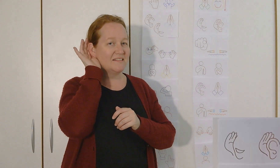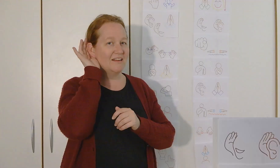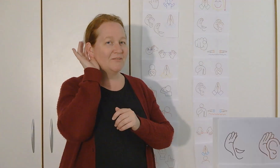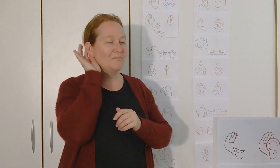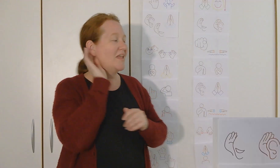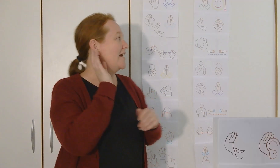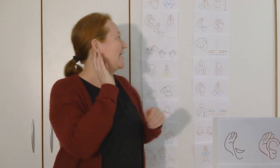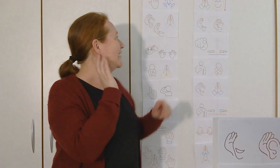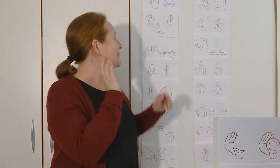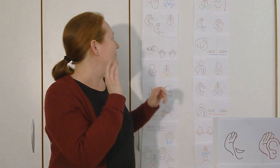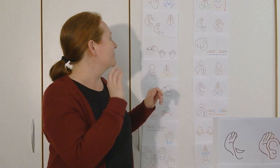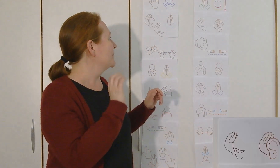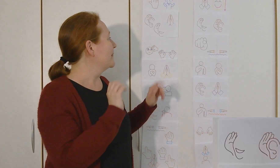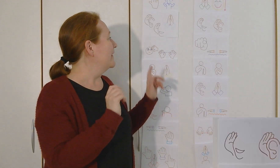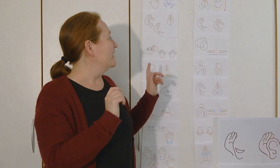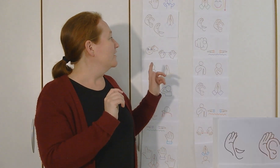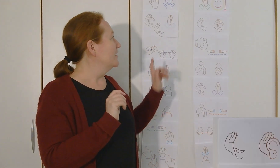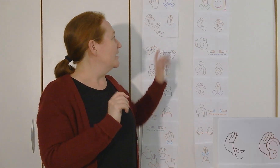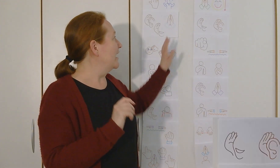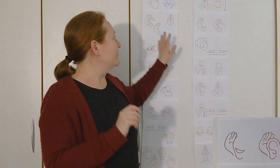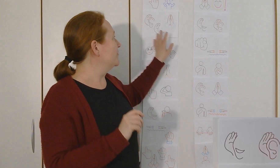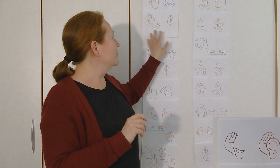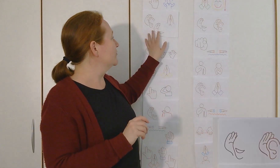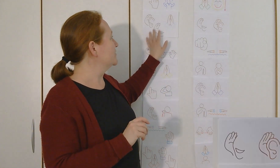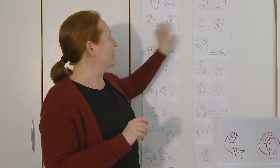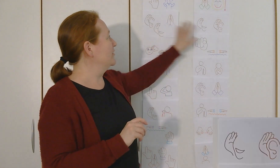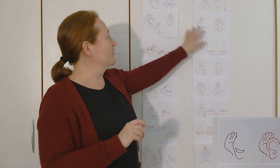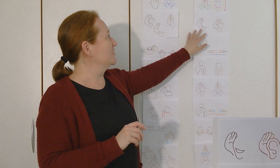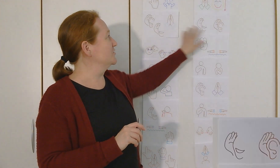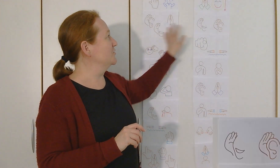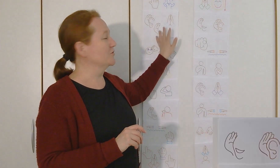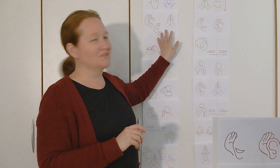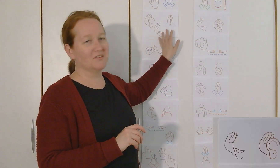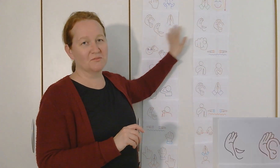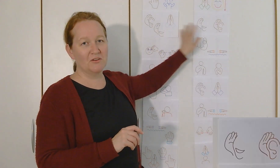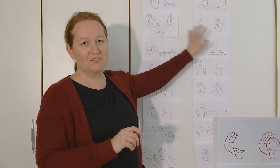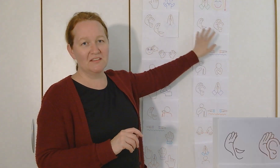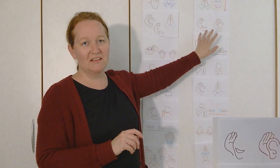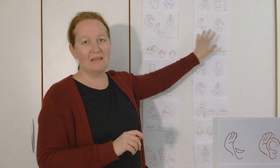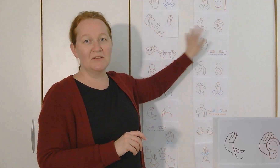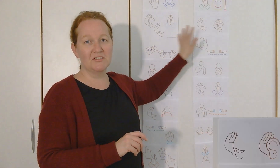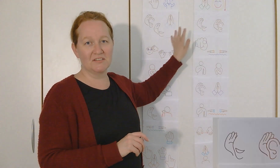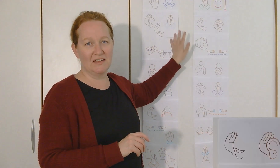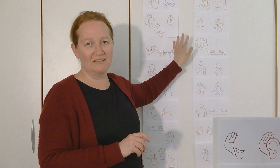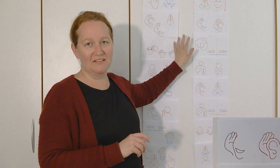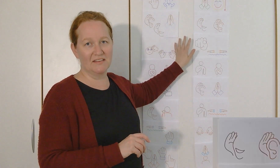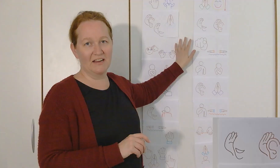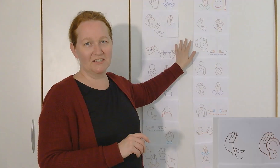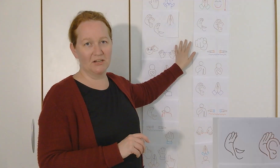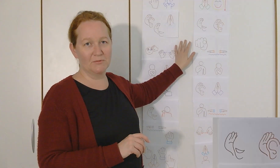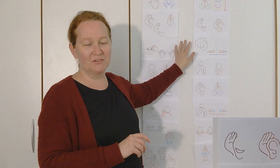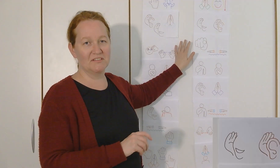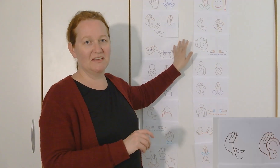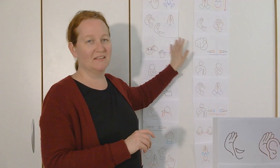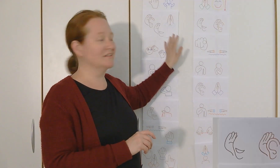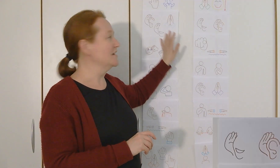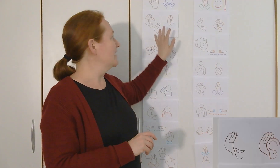listening. And if you also have a look at the 2 verses, when you see the images like this, it actually helps you to see that these